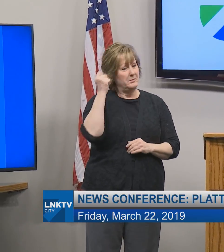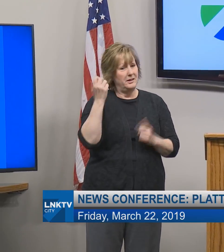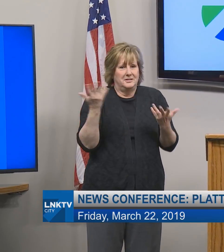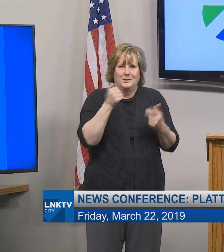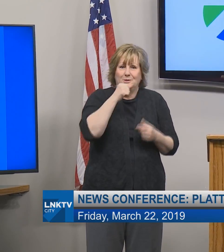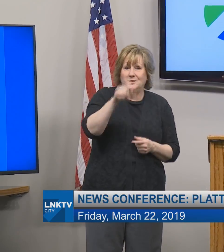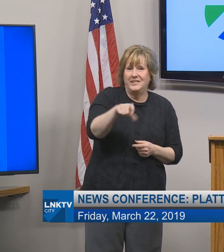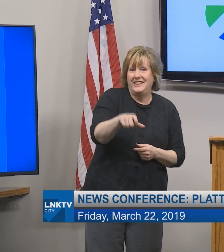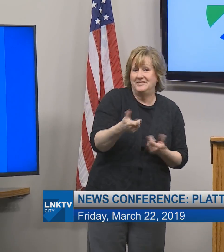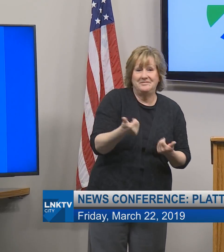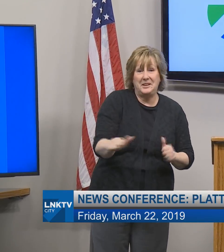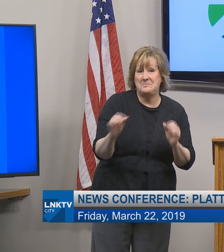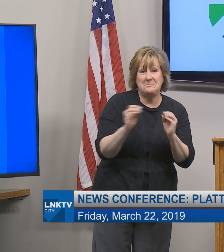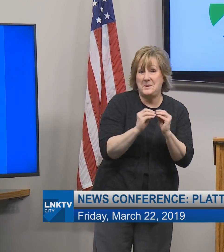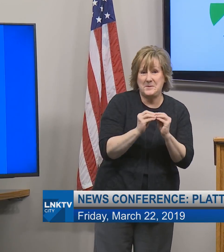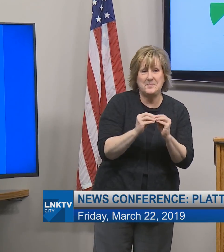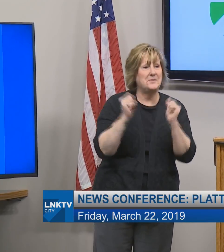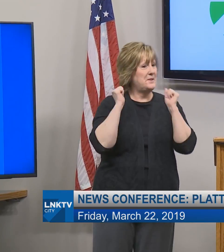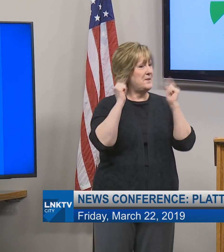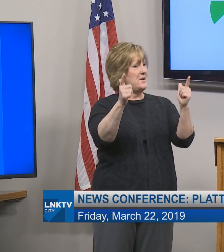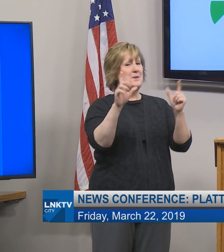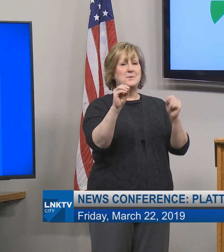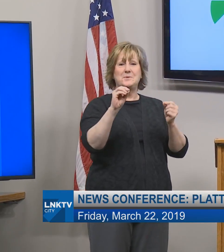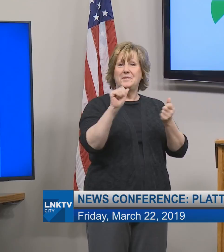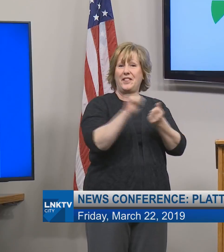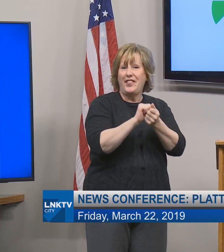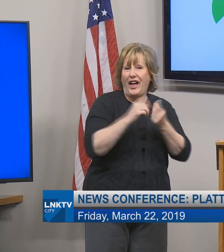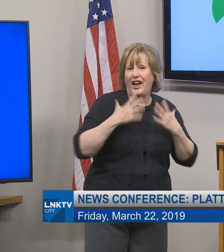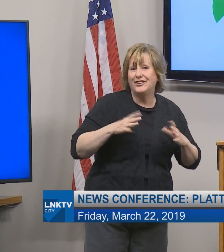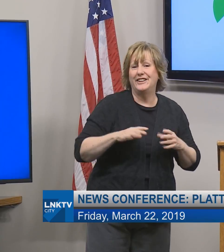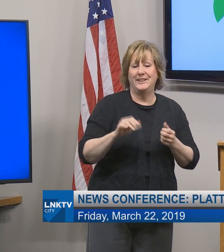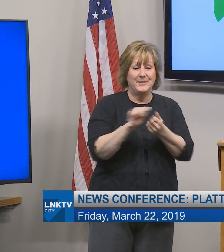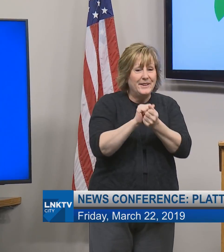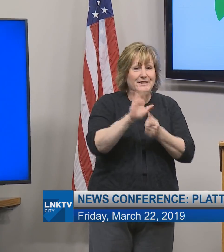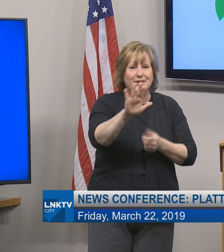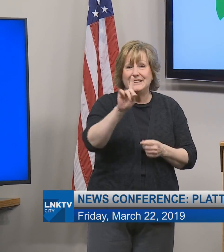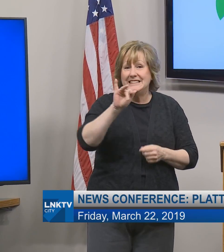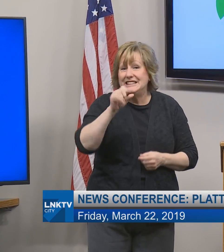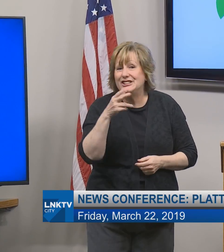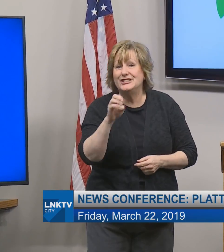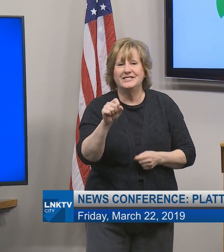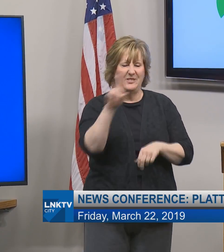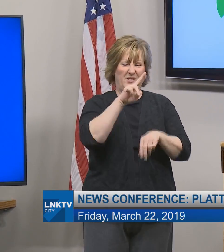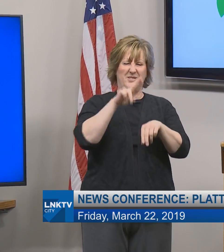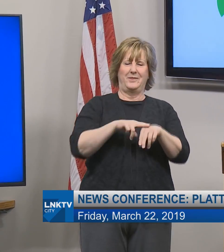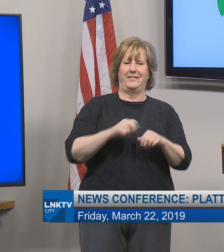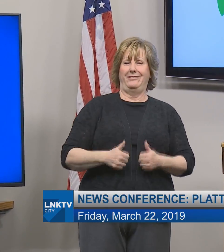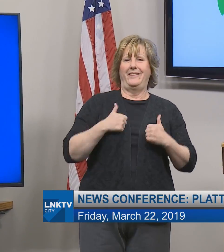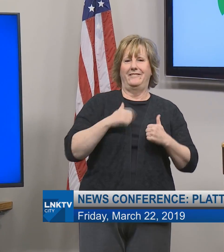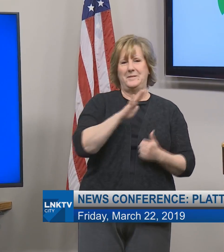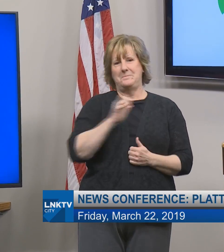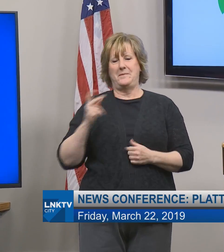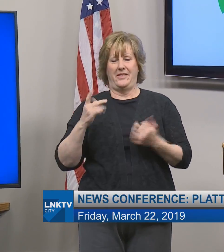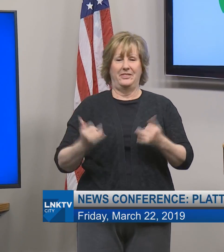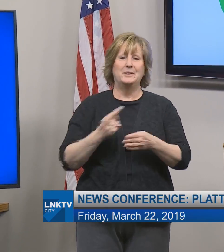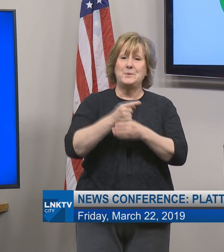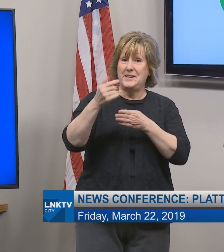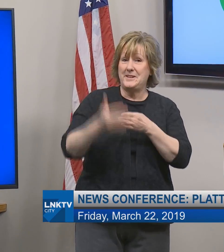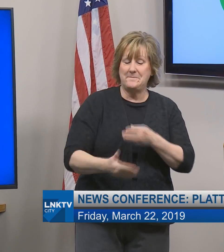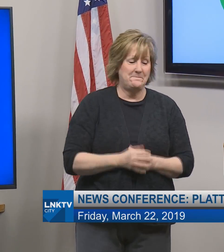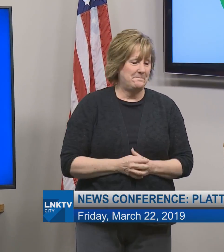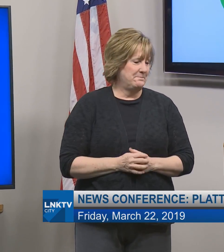we don't need them. And so everybody can do their laundry and wash their dishes and go back to normal life this weekend.